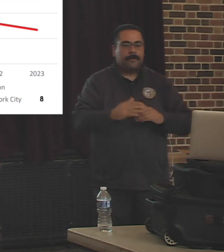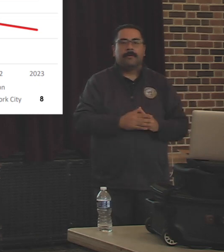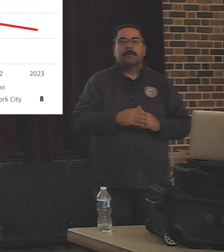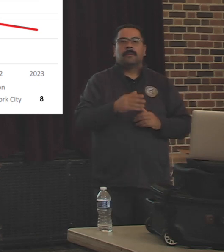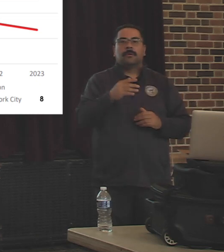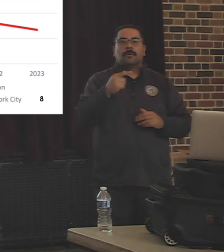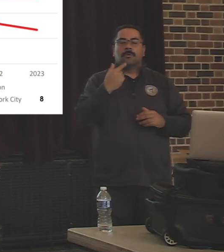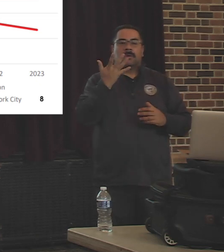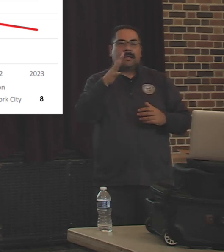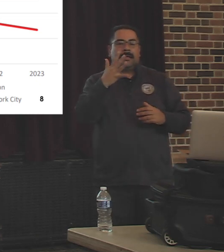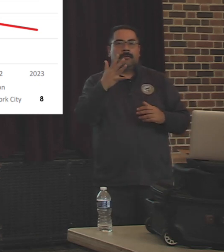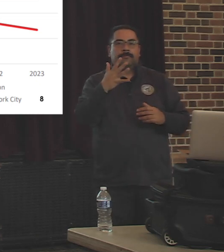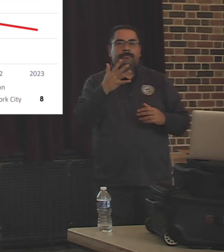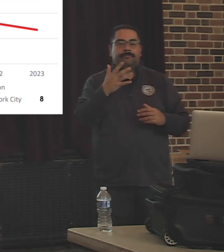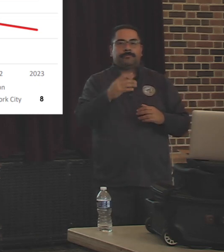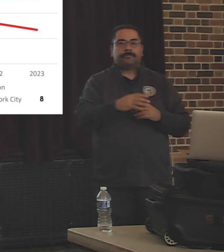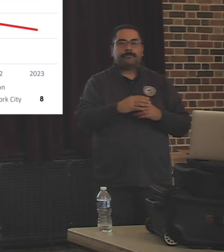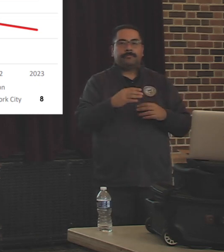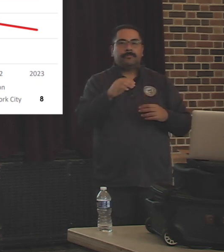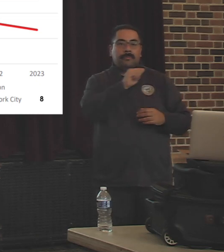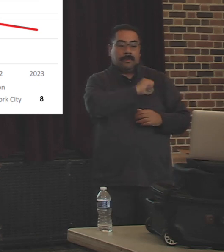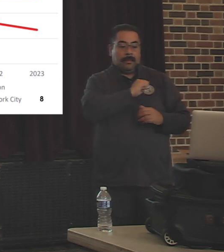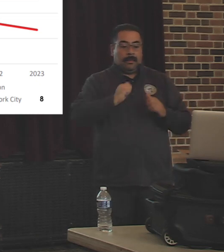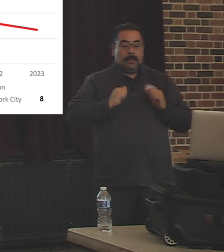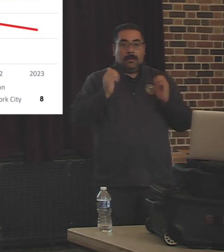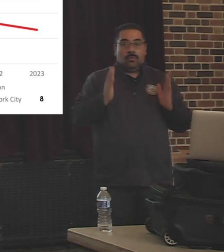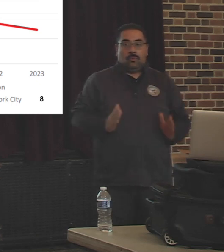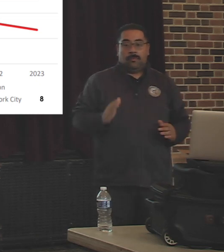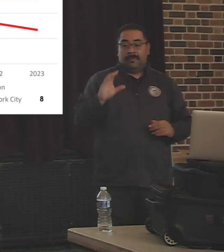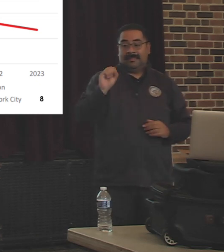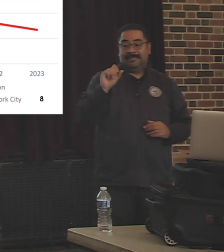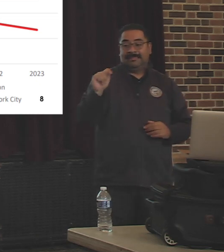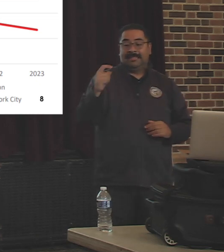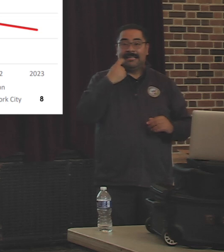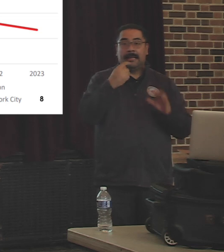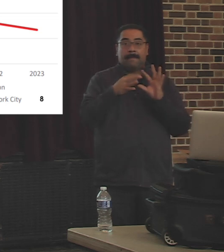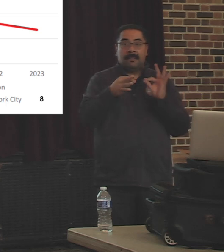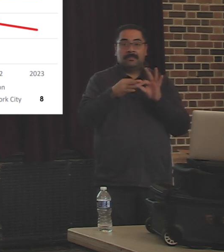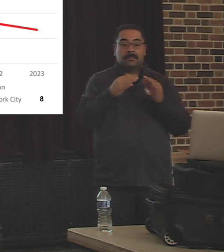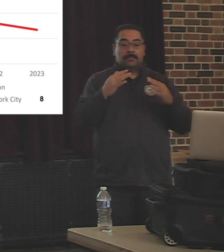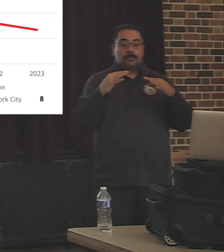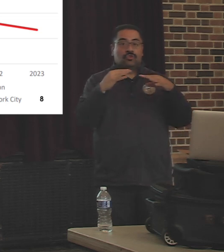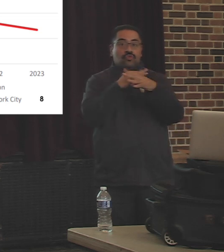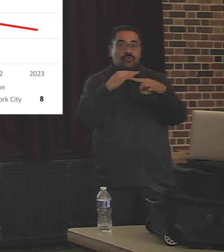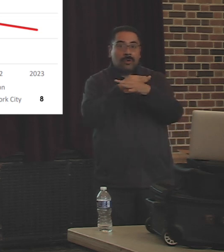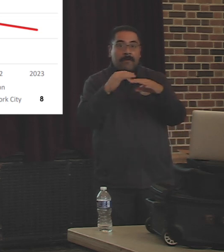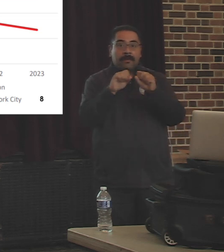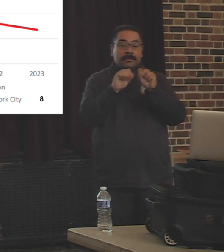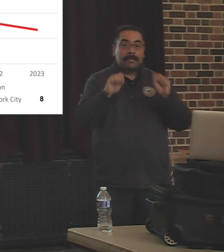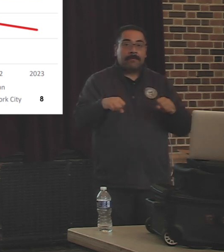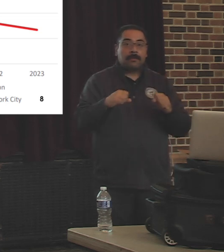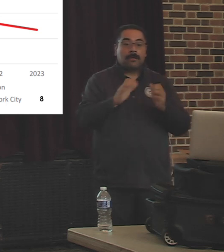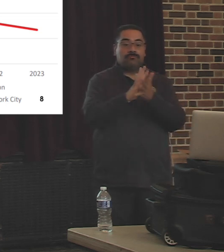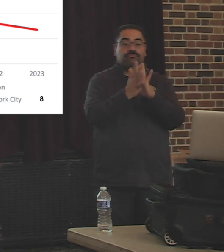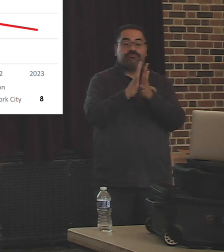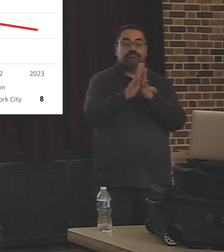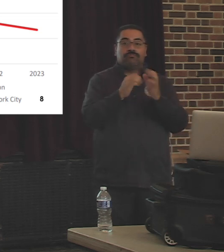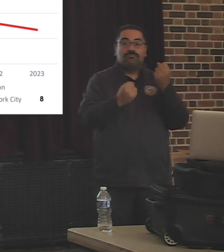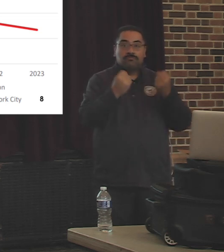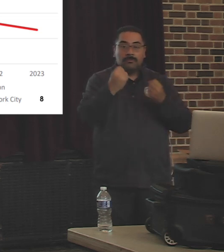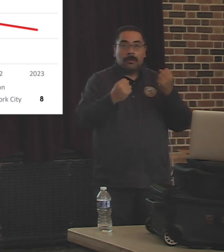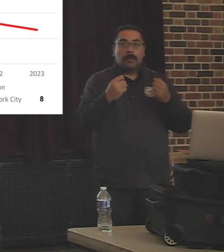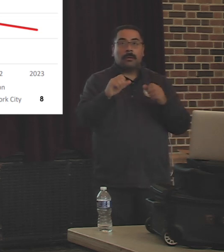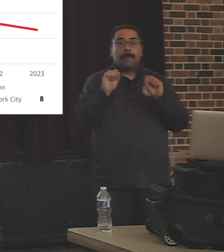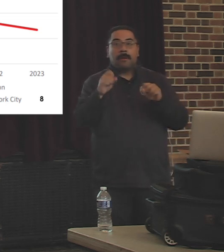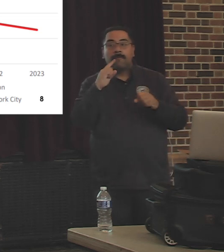kind of zooming out, Alderwoman mentioned it, you know, traffic safety, the ability for our family, our